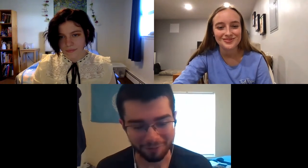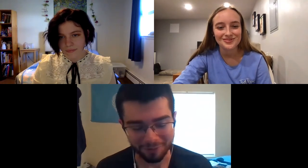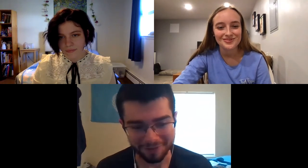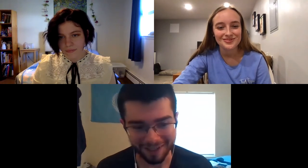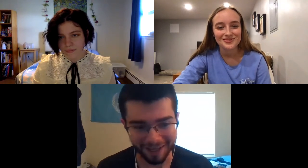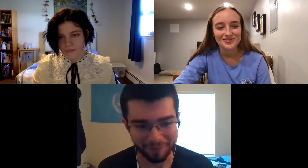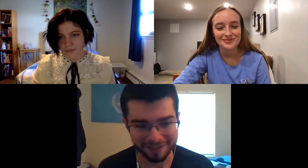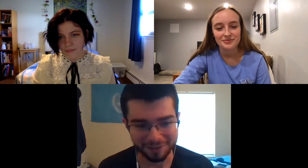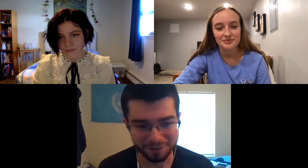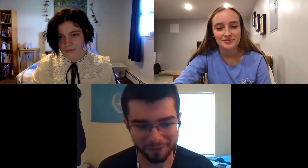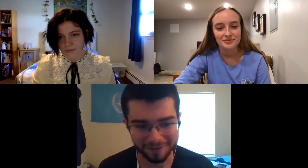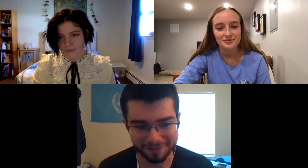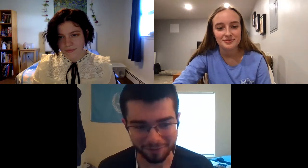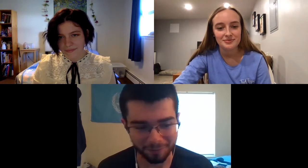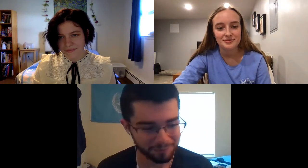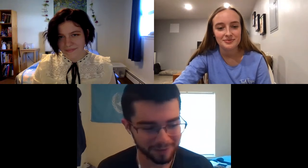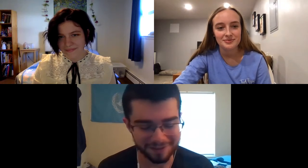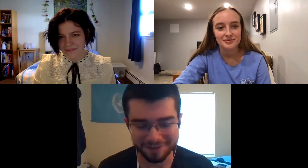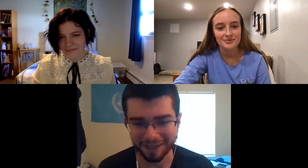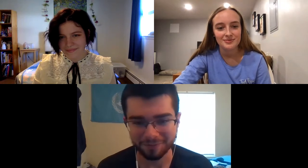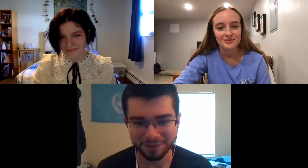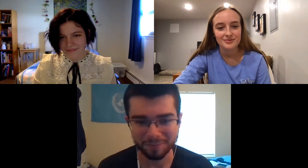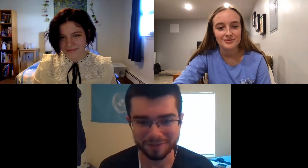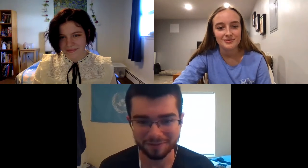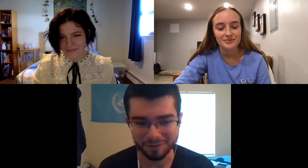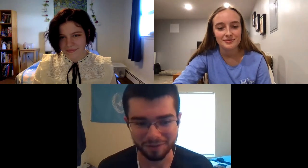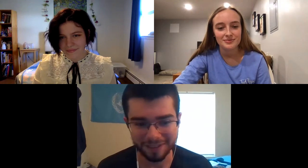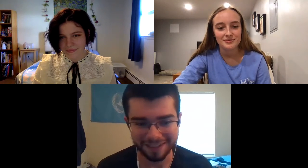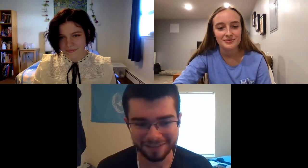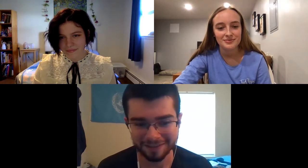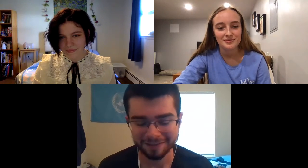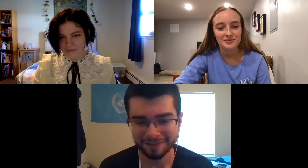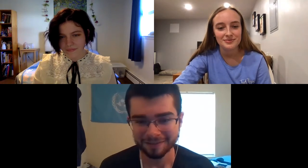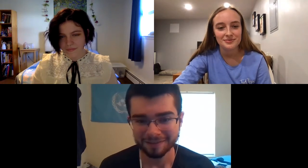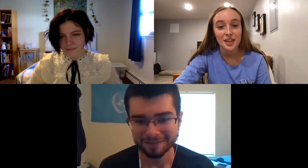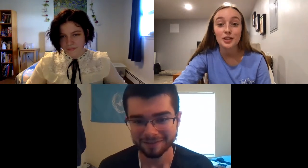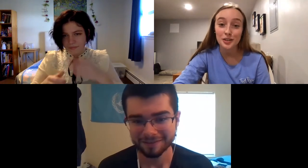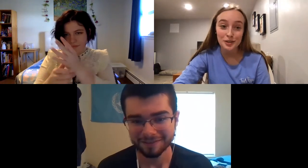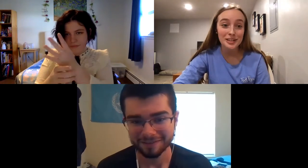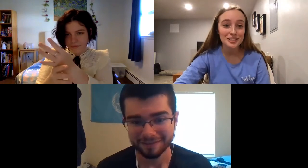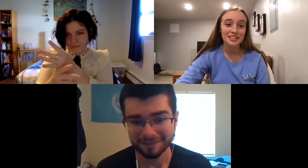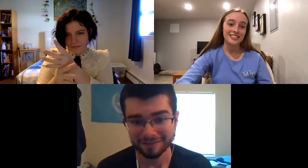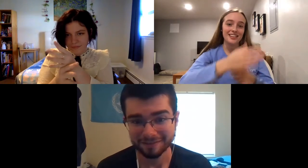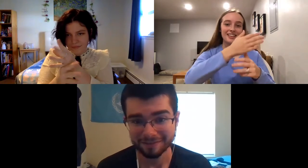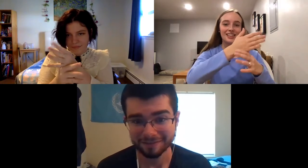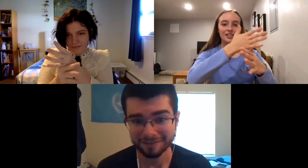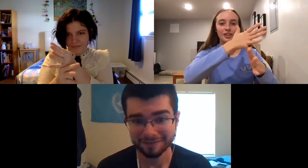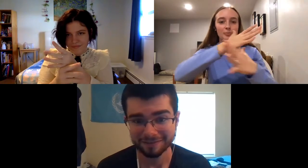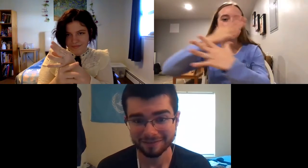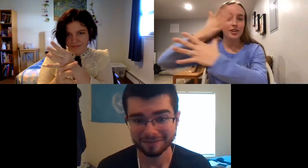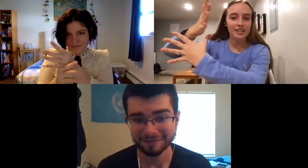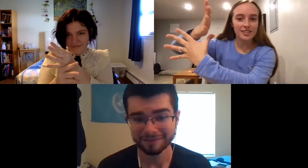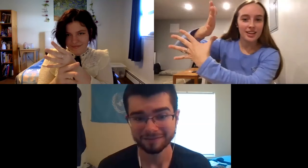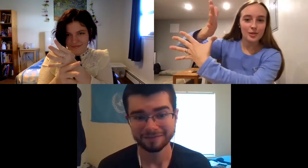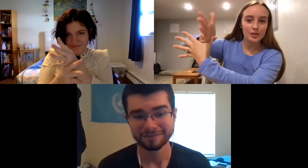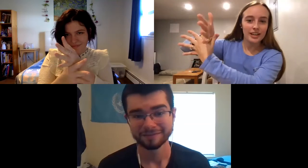Back when I went to App, I took German. So what's the sign for German or Germany? Good question. Yeah. You're